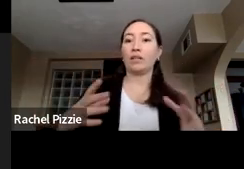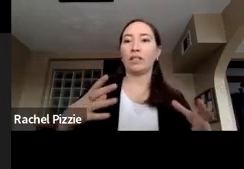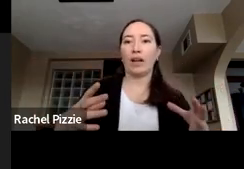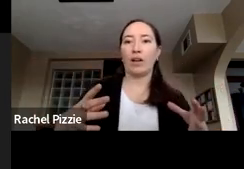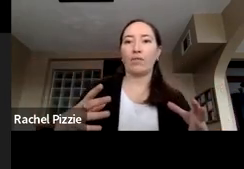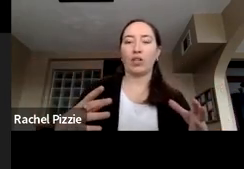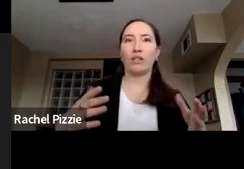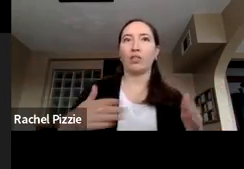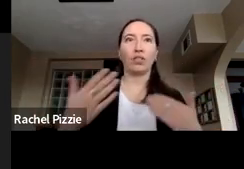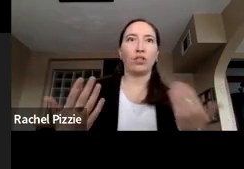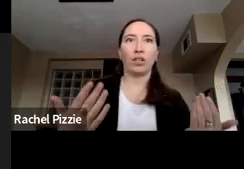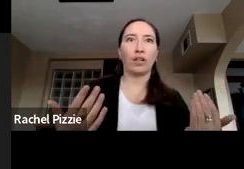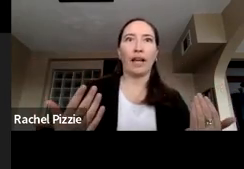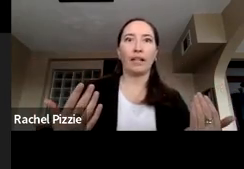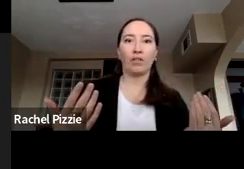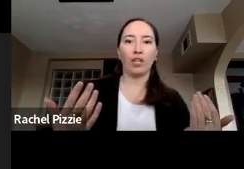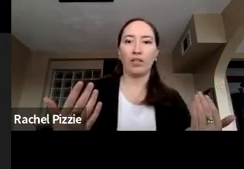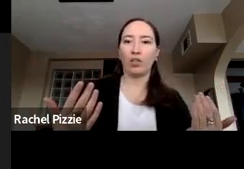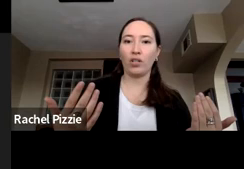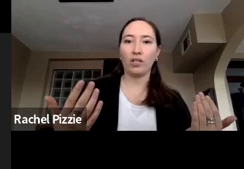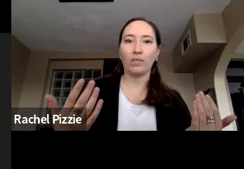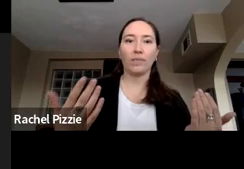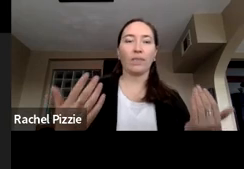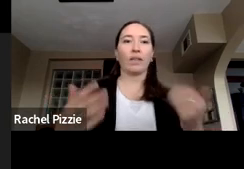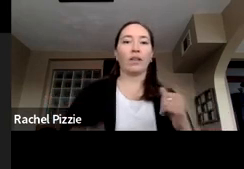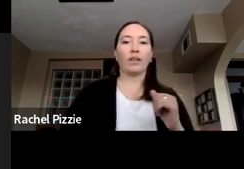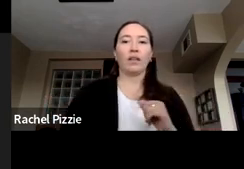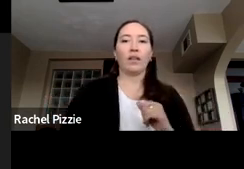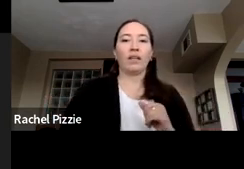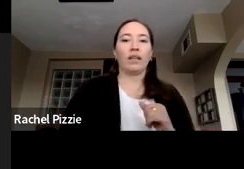the single sign-on function, so just using your Gallaudet credentials.